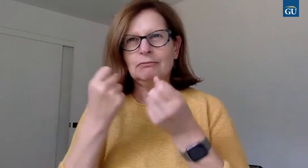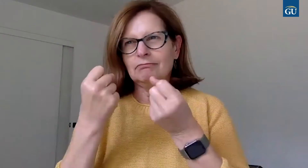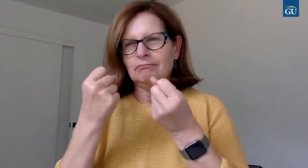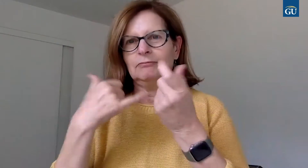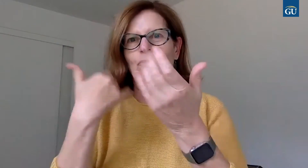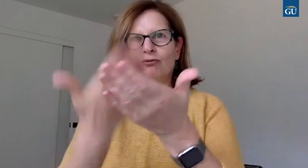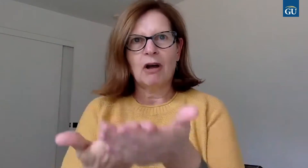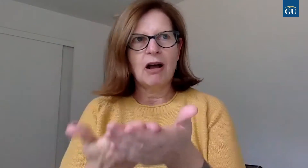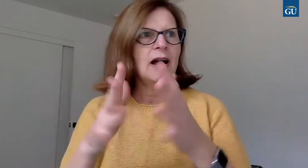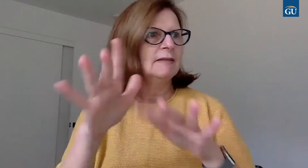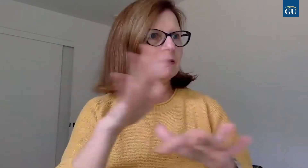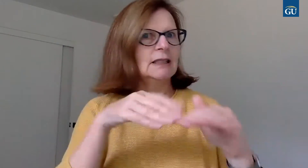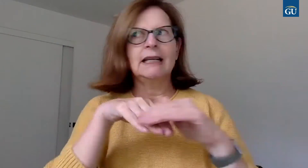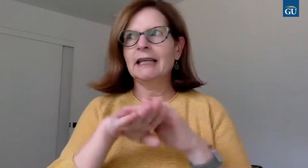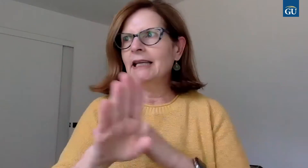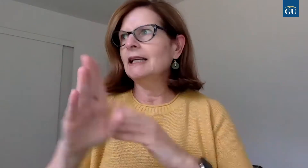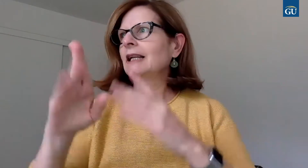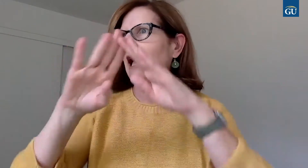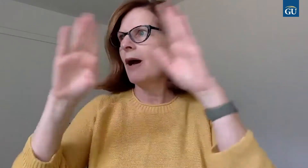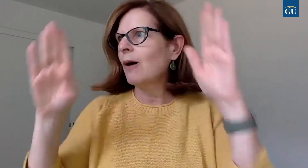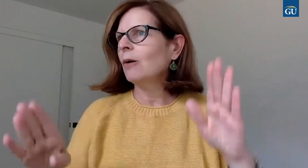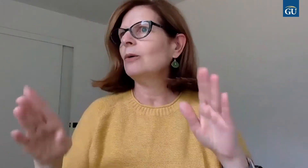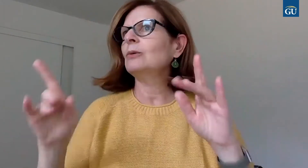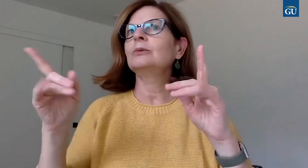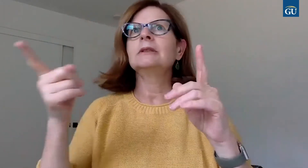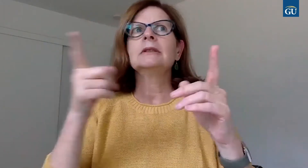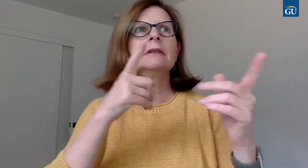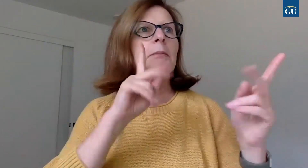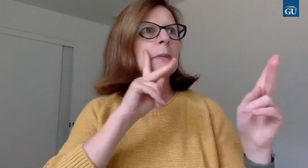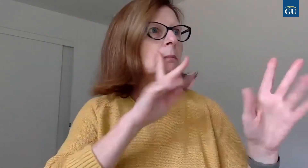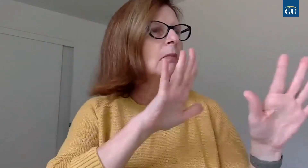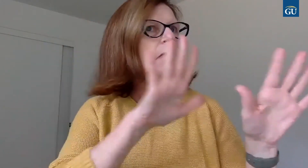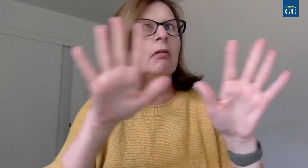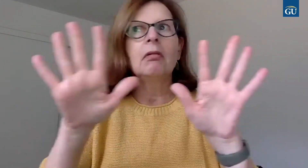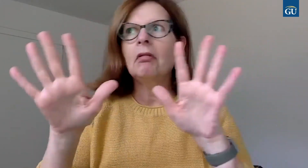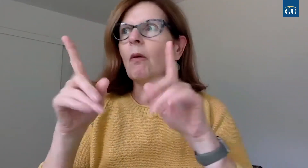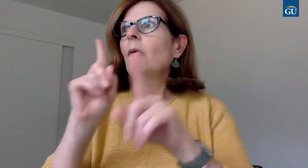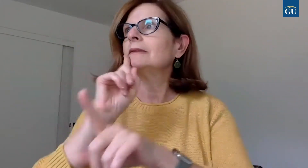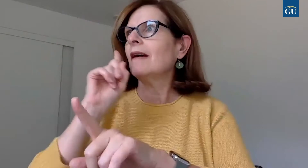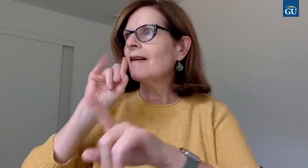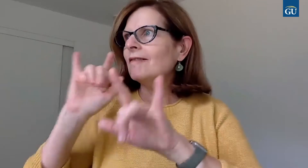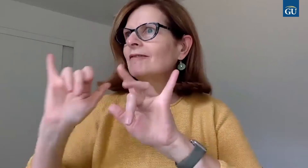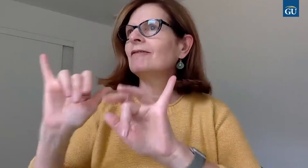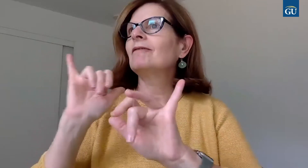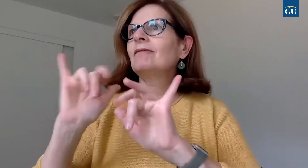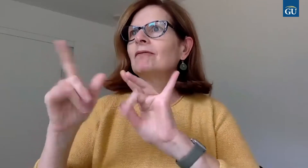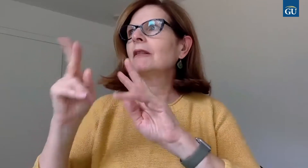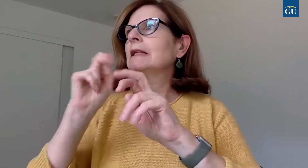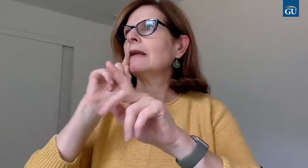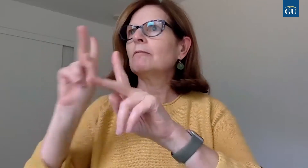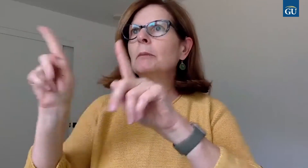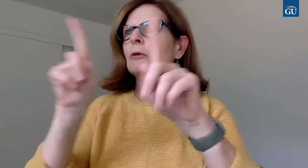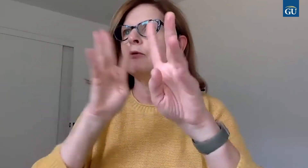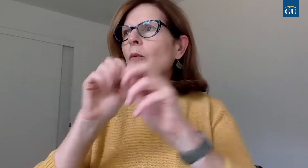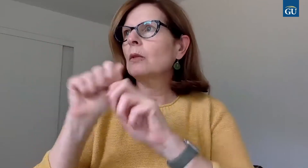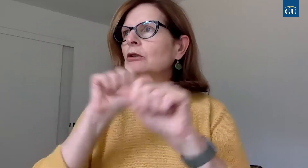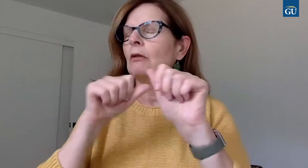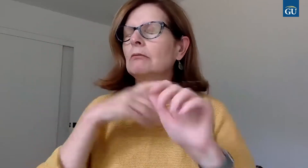After the 3-hour drive, we went to some people's houses, saw some deaf people talking amongst each other, and it wasn't what